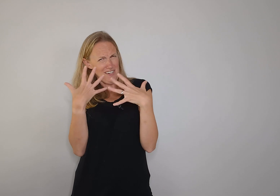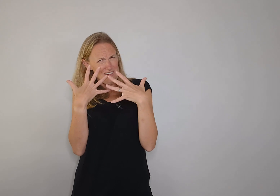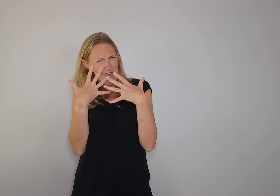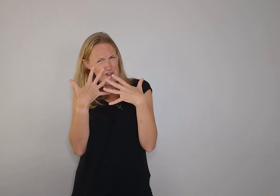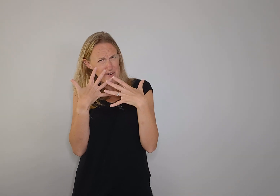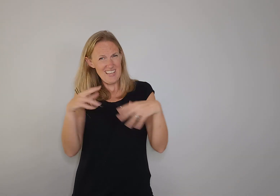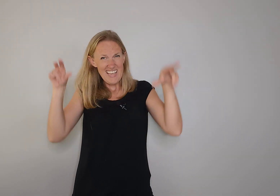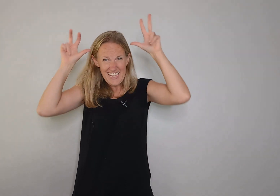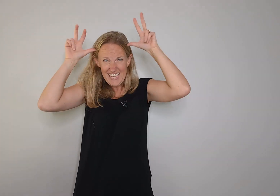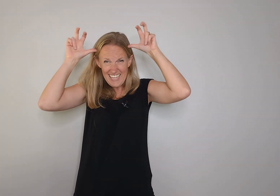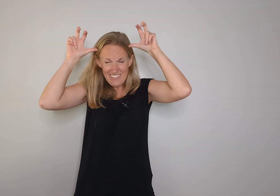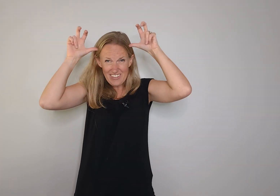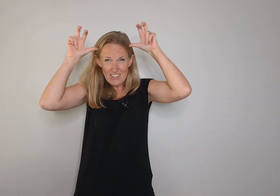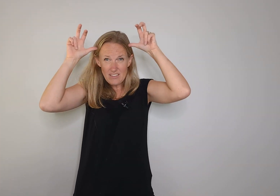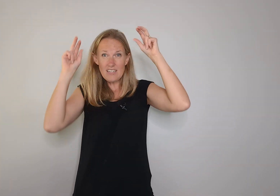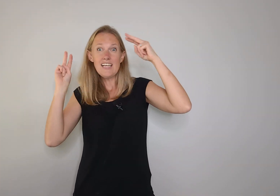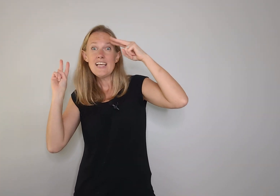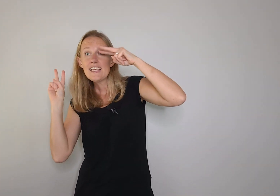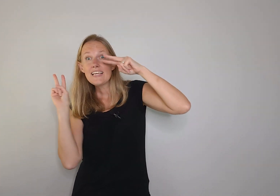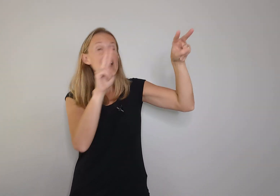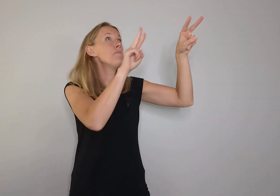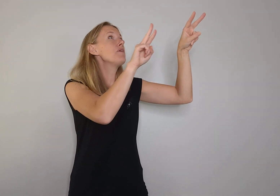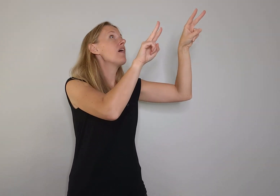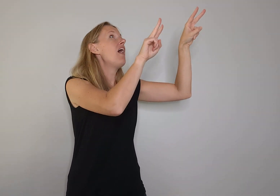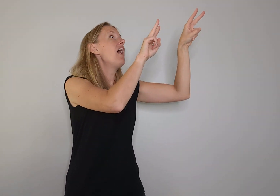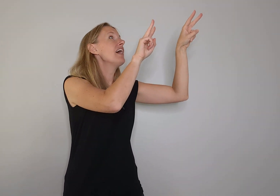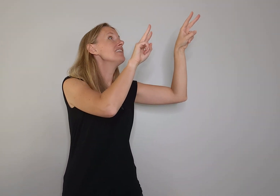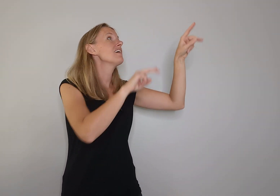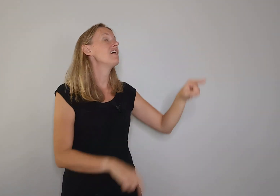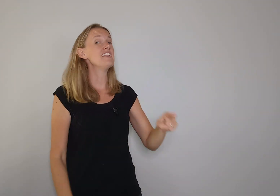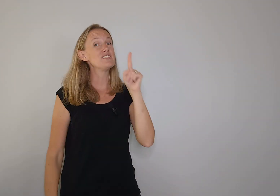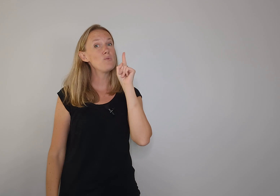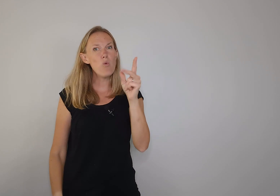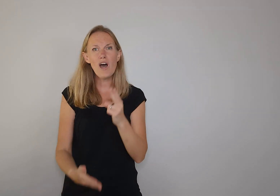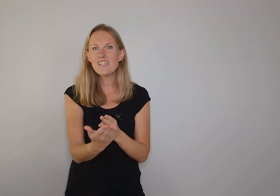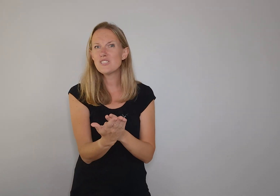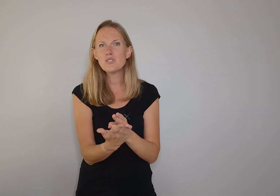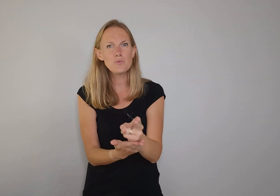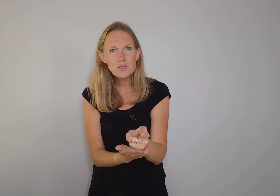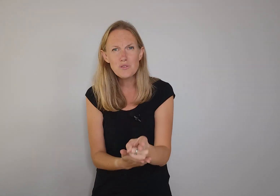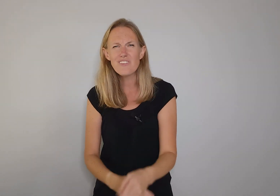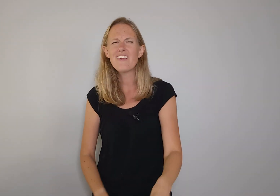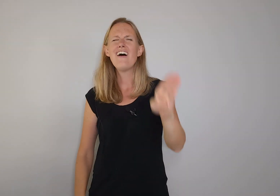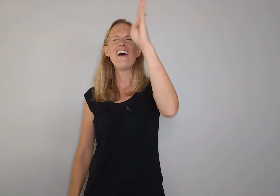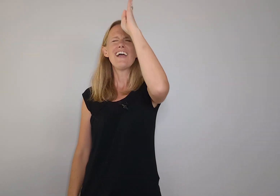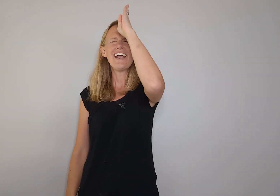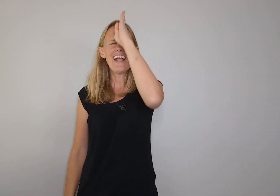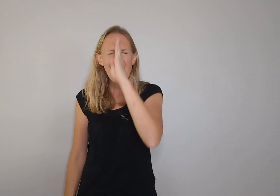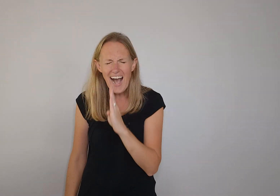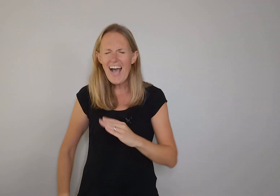fear no evil. Keep your eyes on this one truth. God